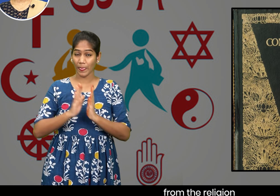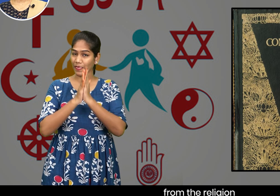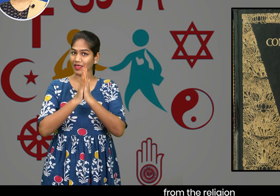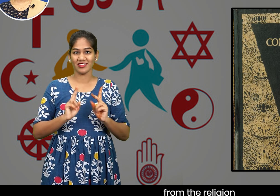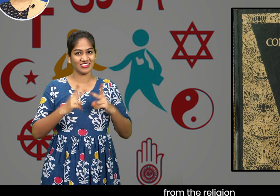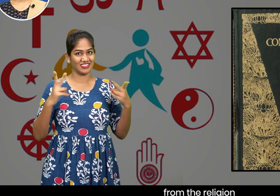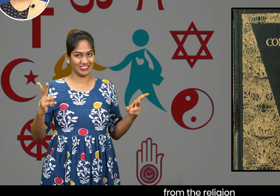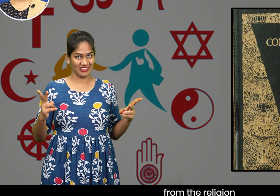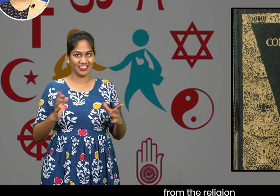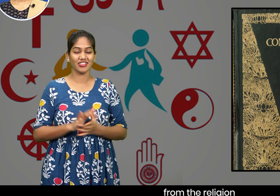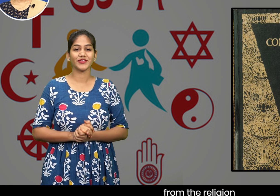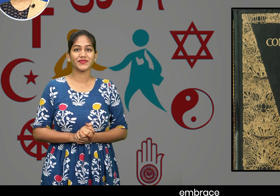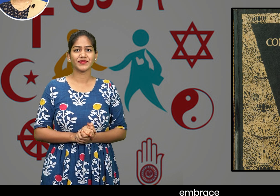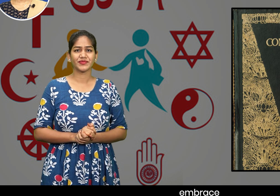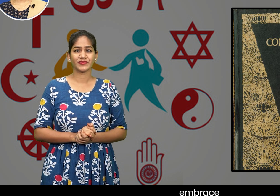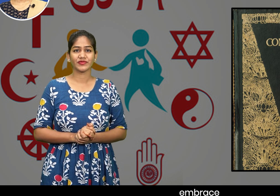religion,